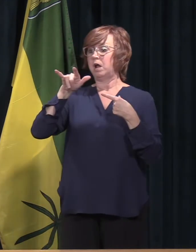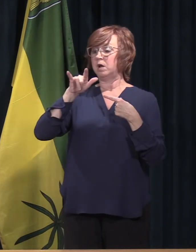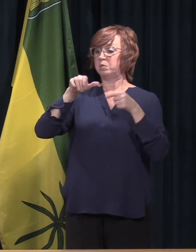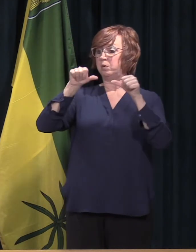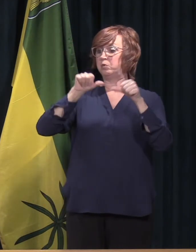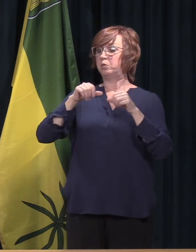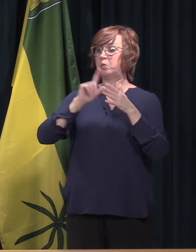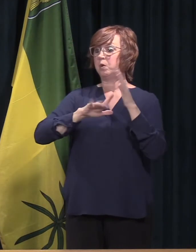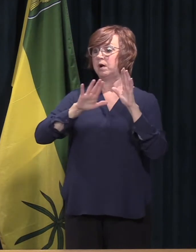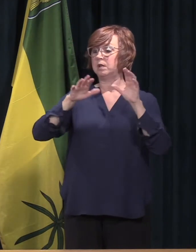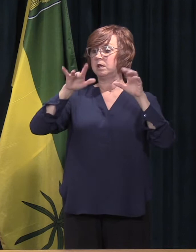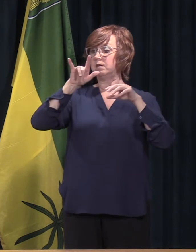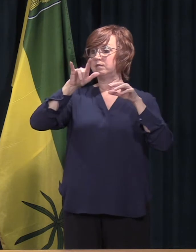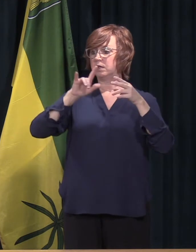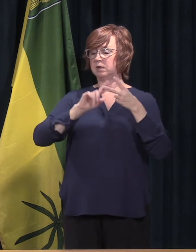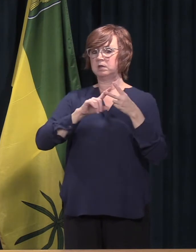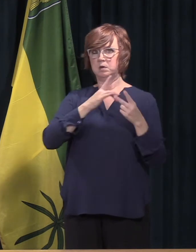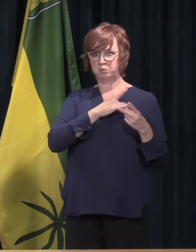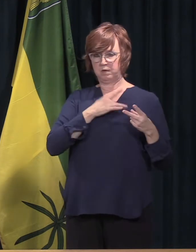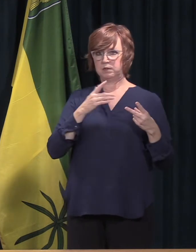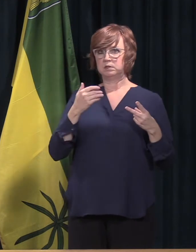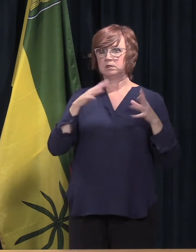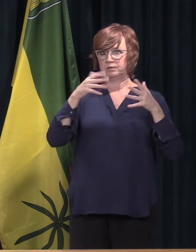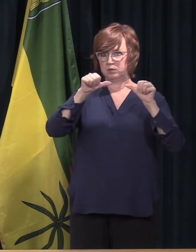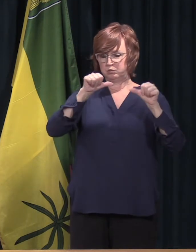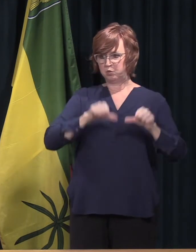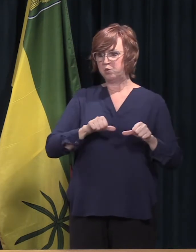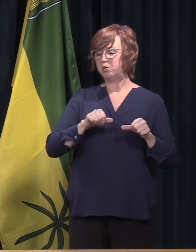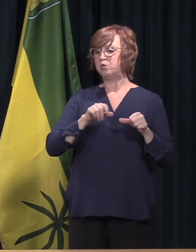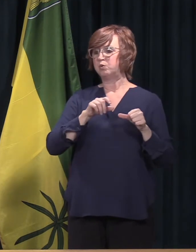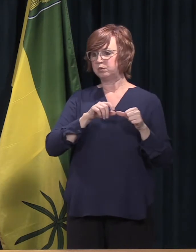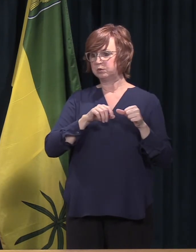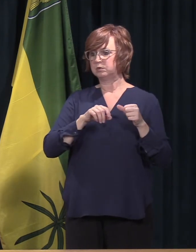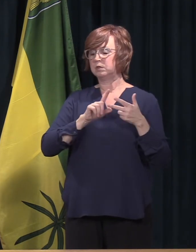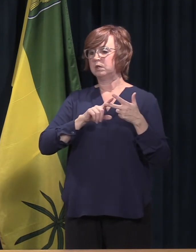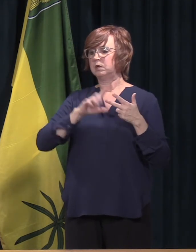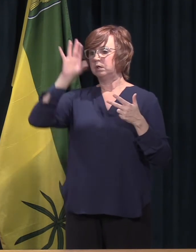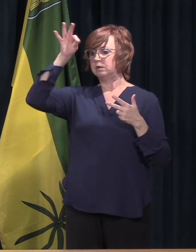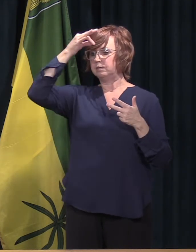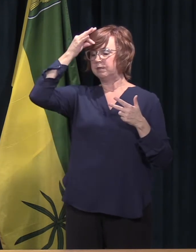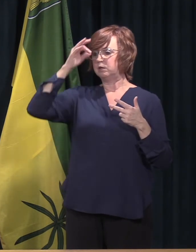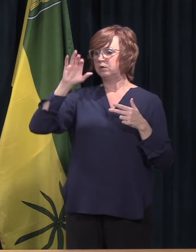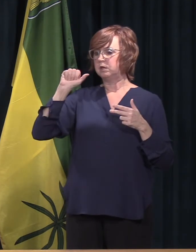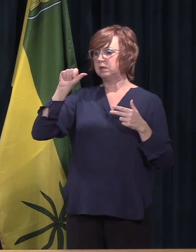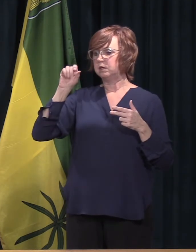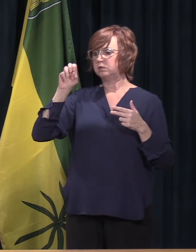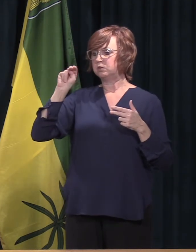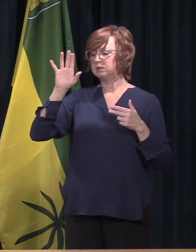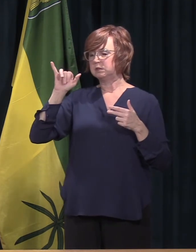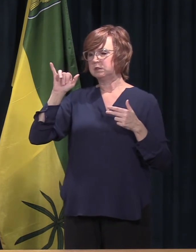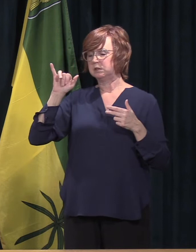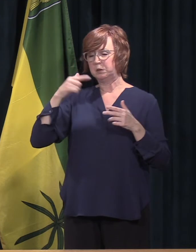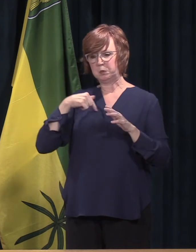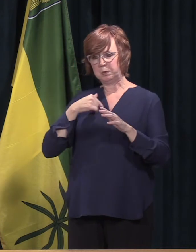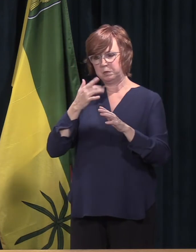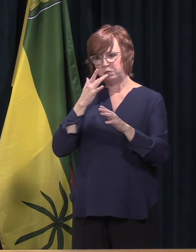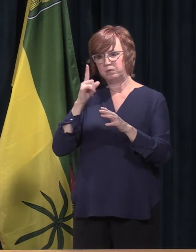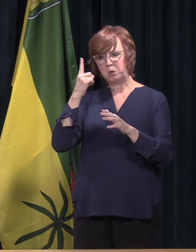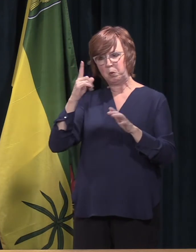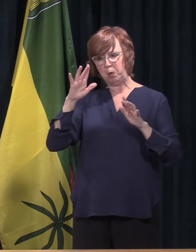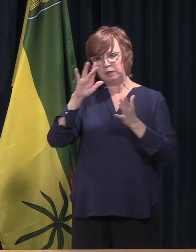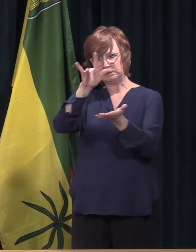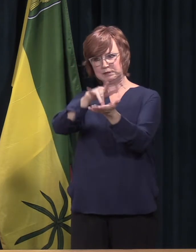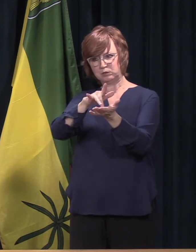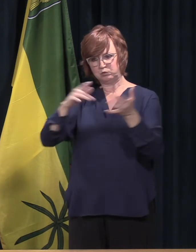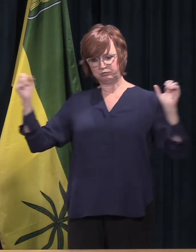cases. Some provinces are posting. We're talking to the federal agency. We would prefer a central site where if you've traveled within the